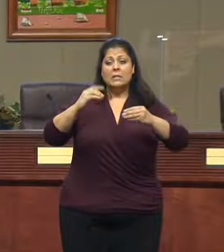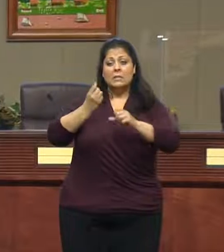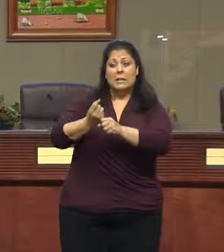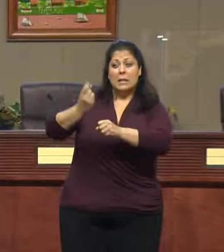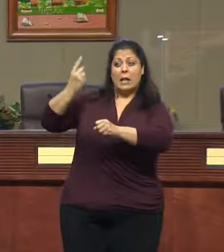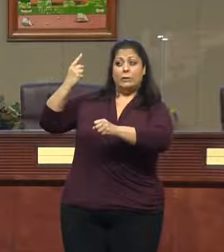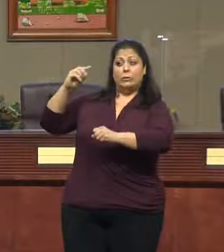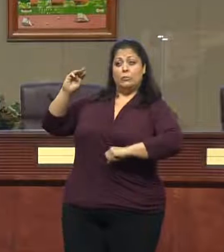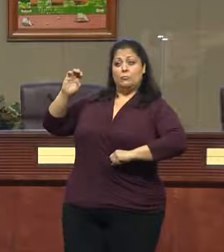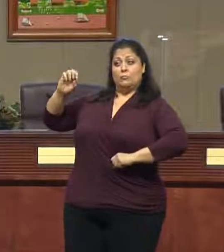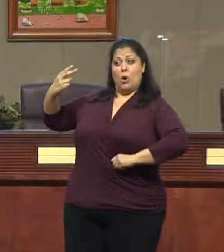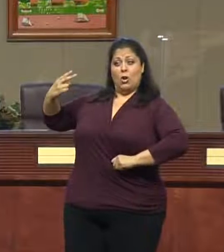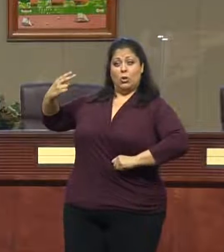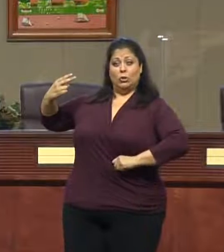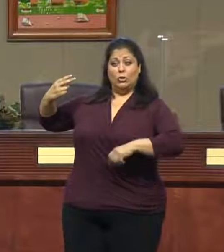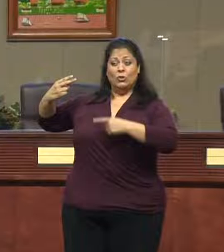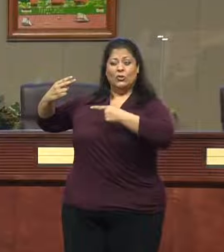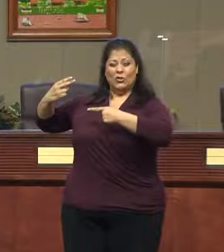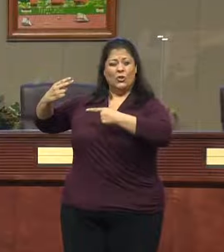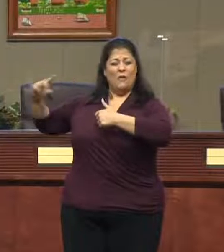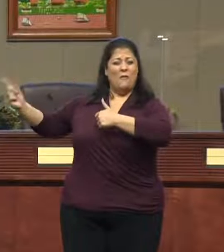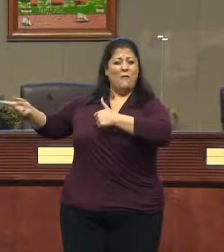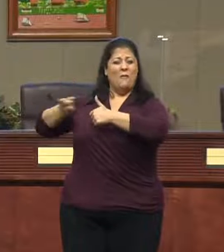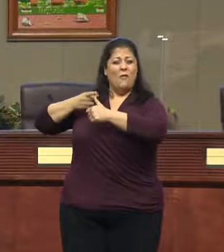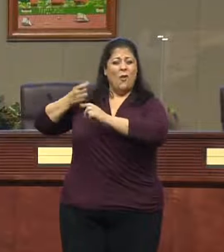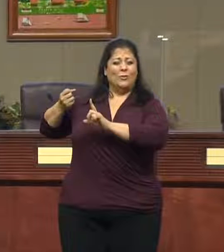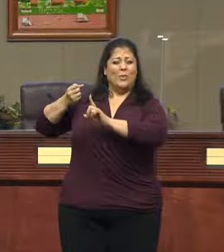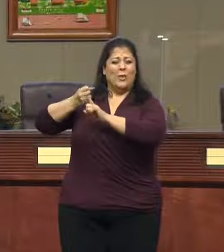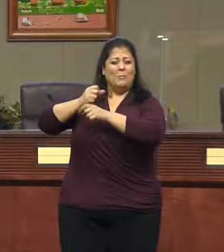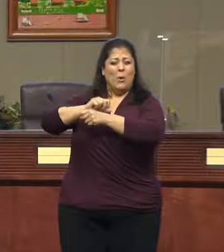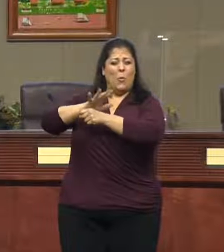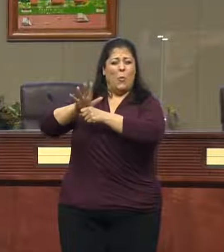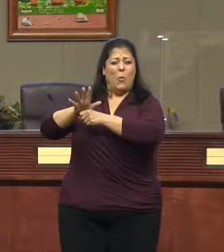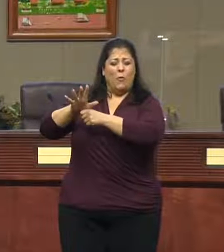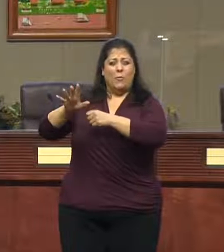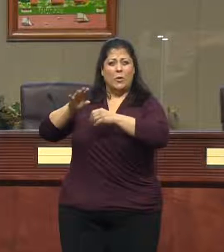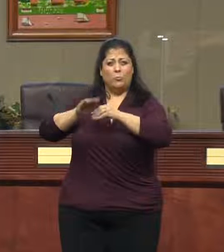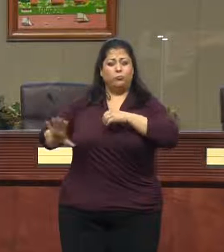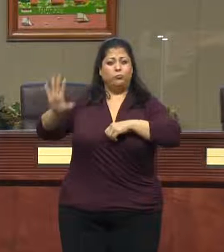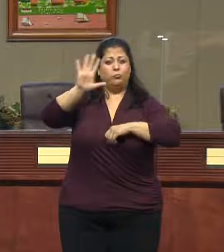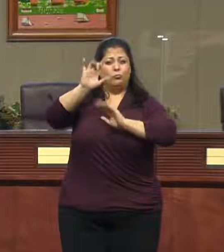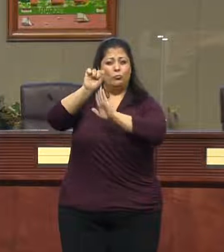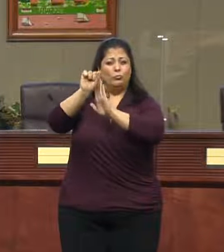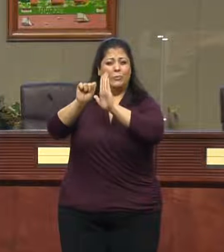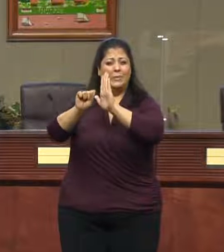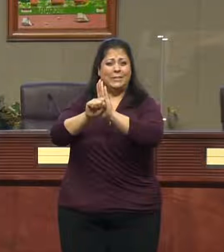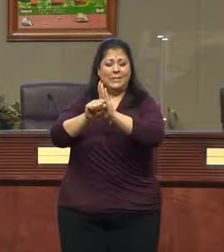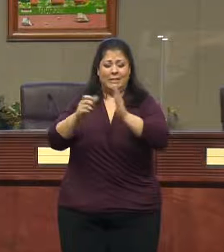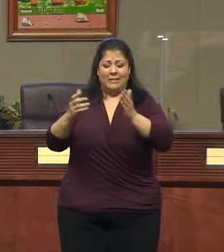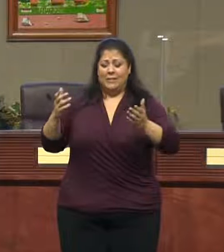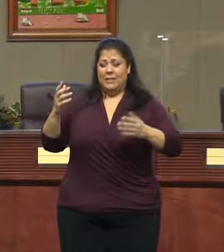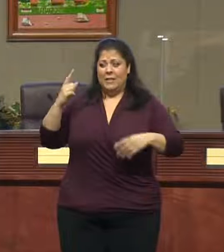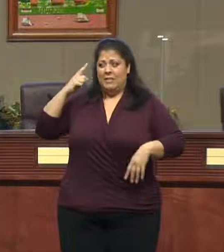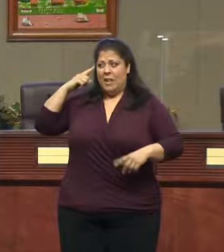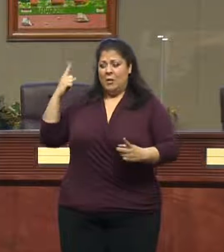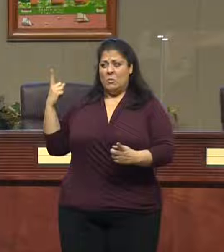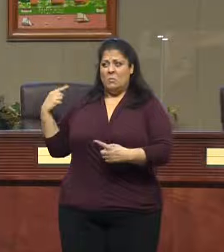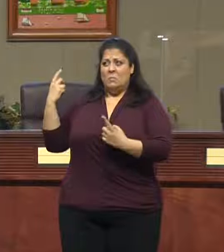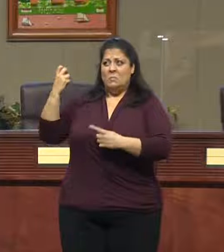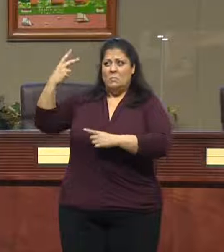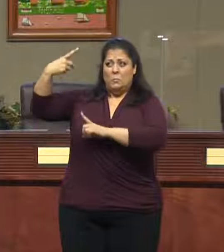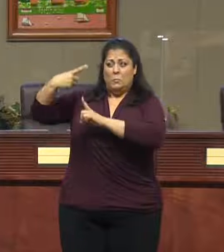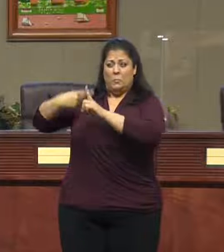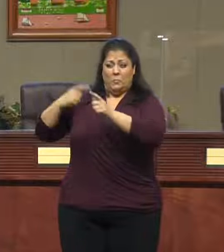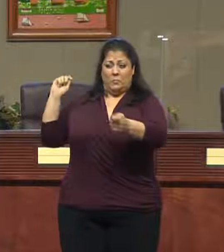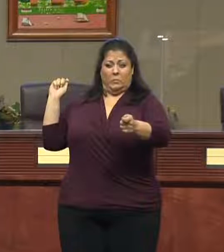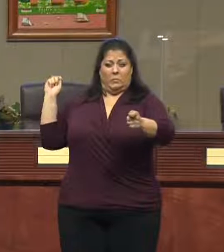was when COVID-19 first impacted our state and our community. And really, you think about how much has changed over the past 12 months. But